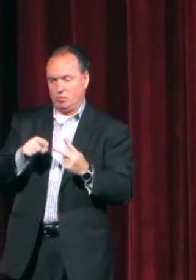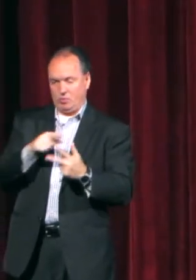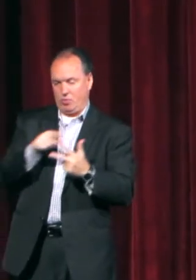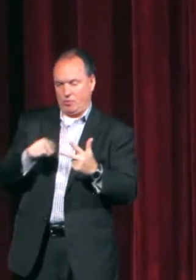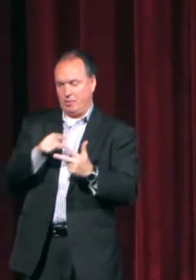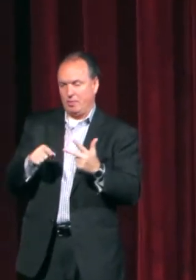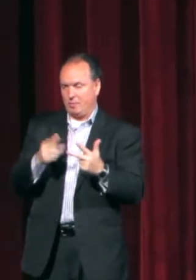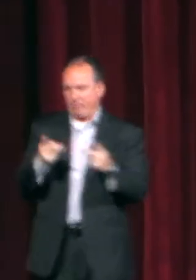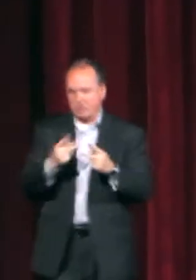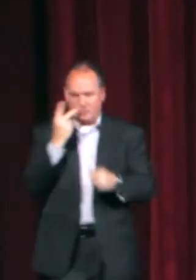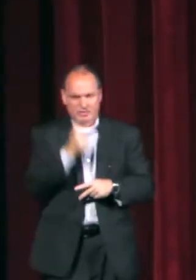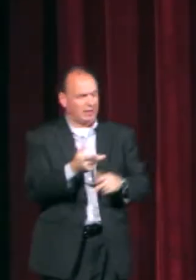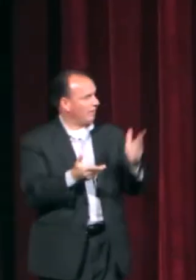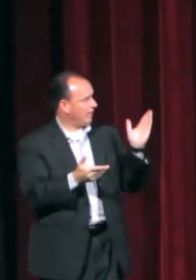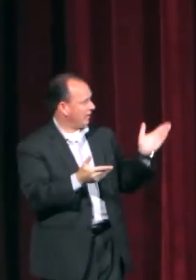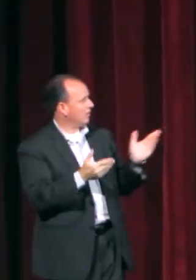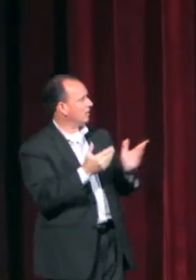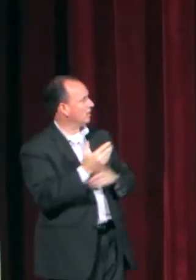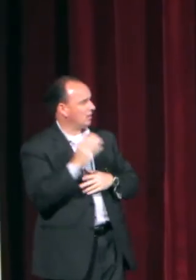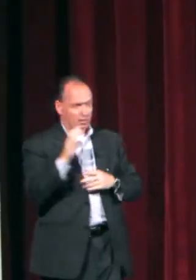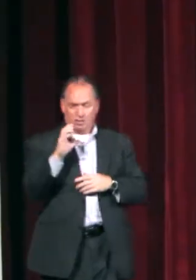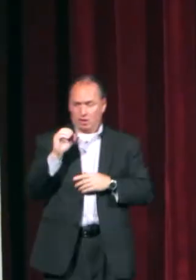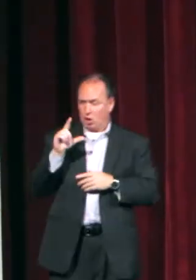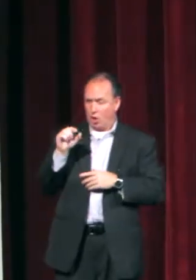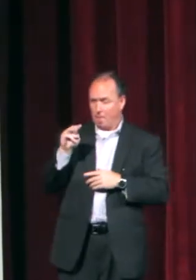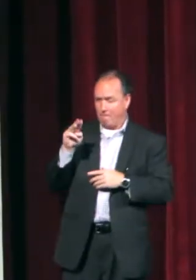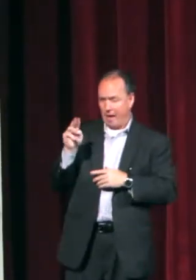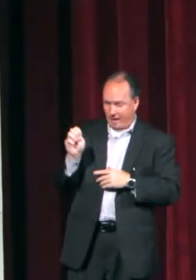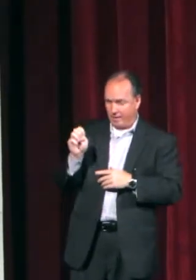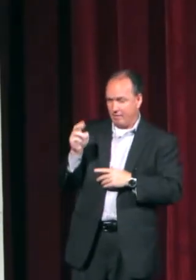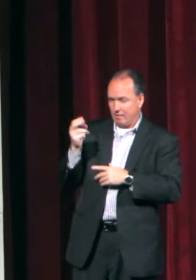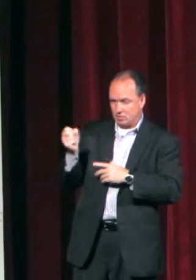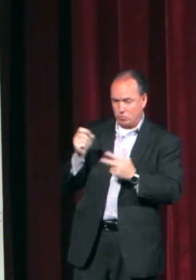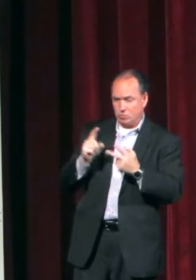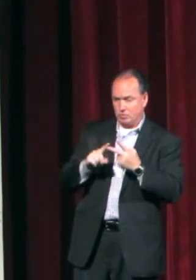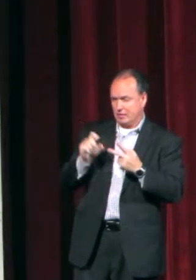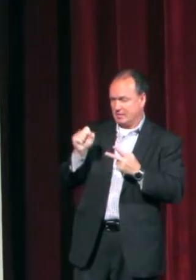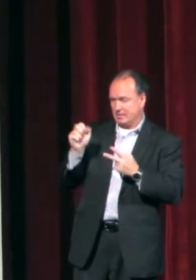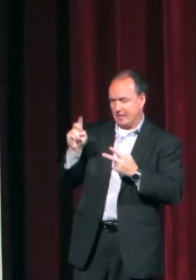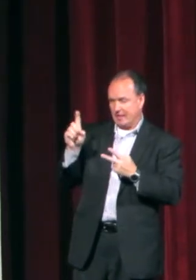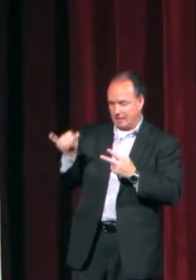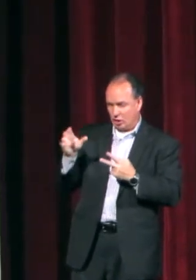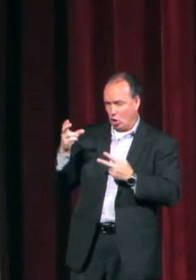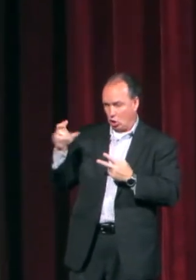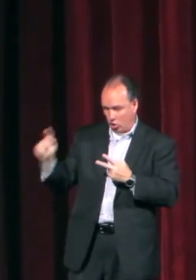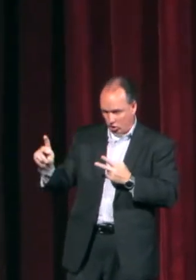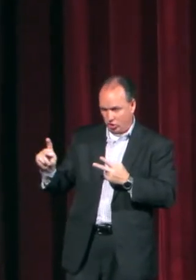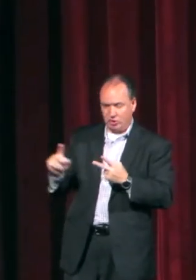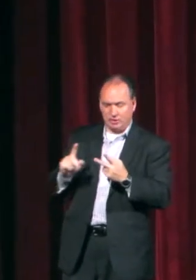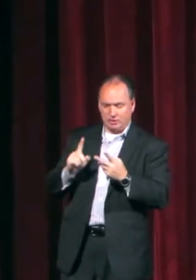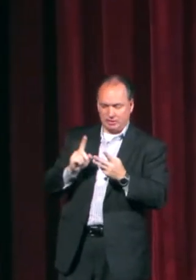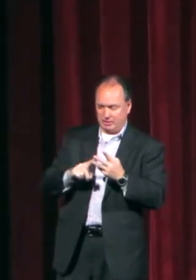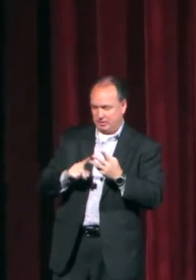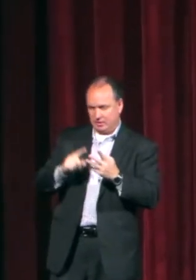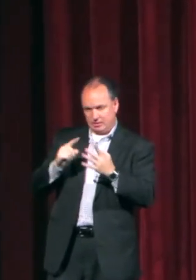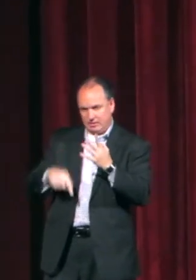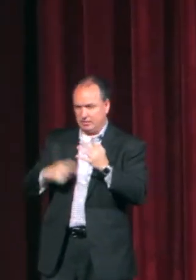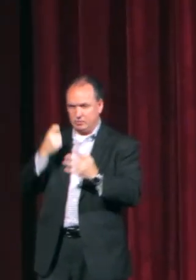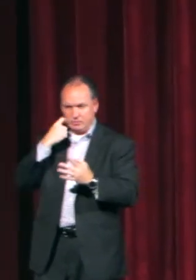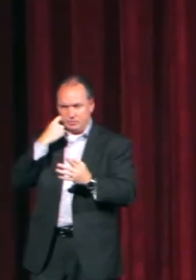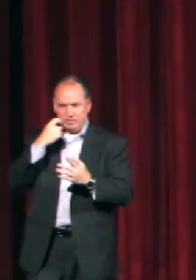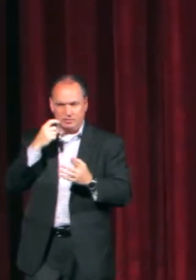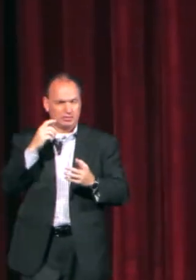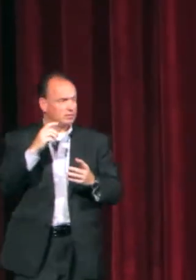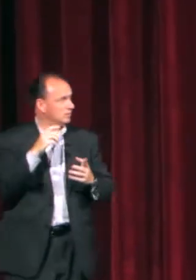A couple of those places you see there, Columbine, Virginia Tech, Sandy Hook, up to Marjorie Stoneman